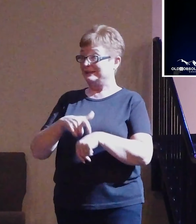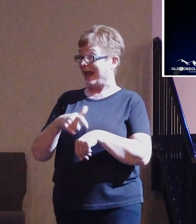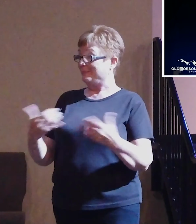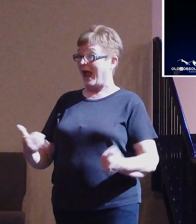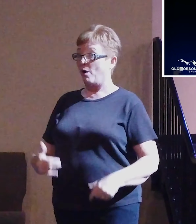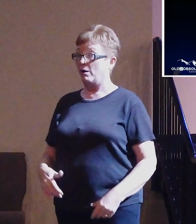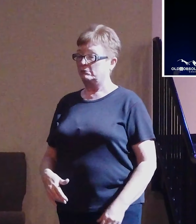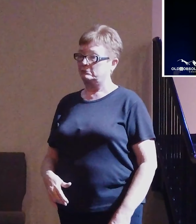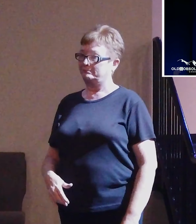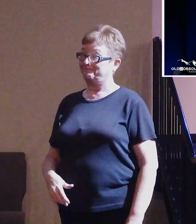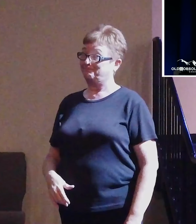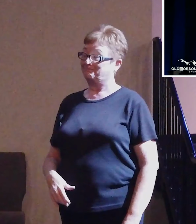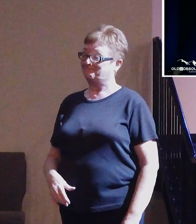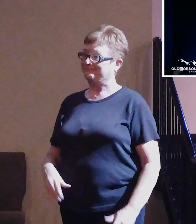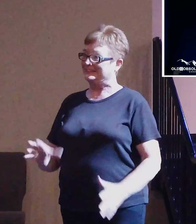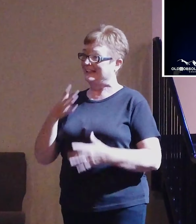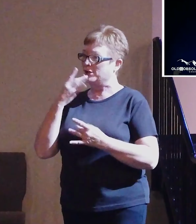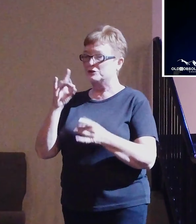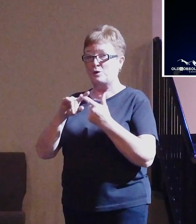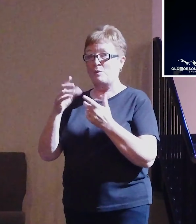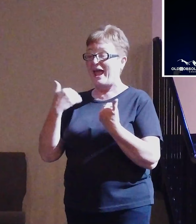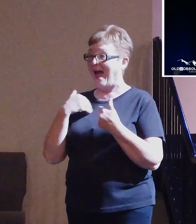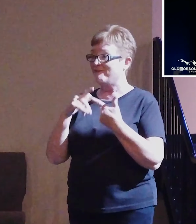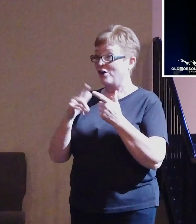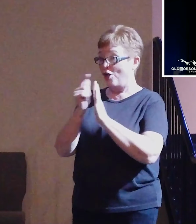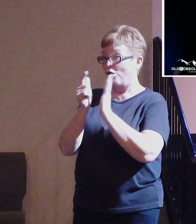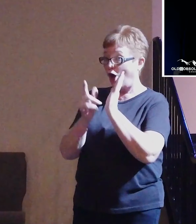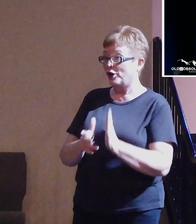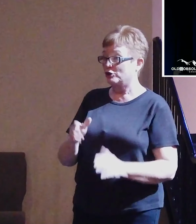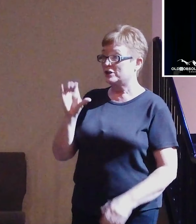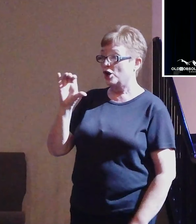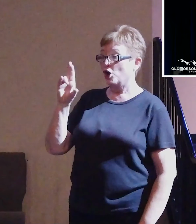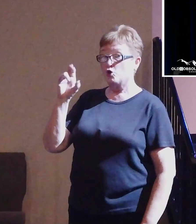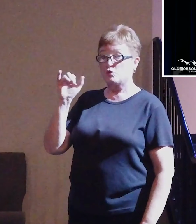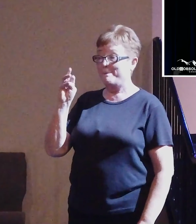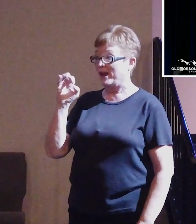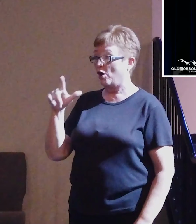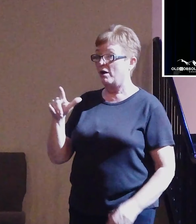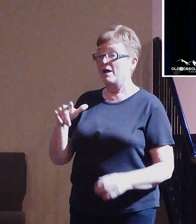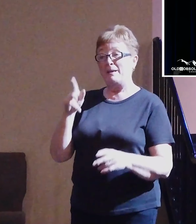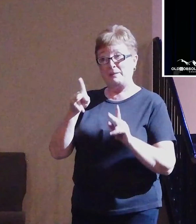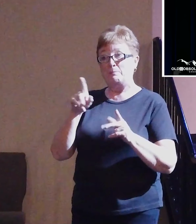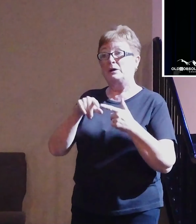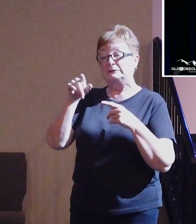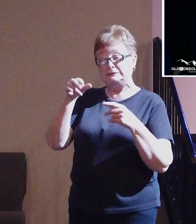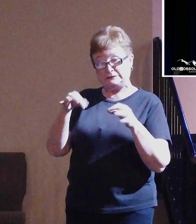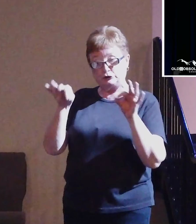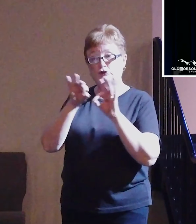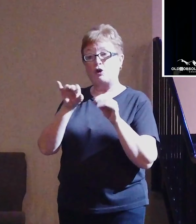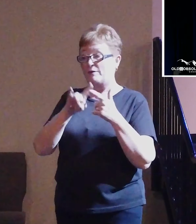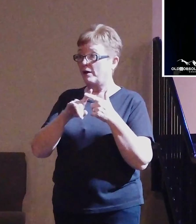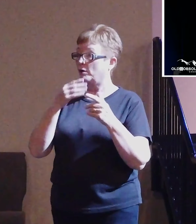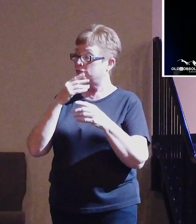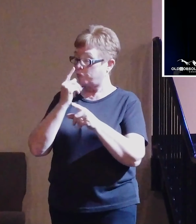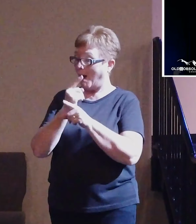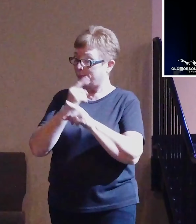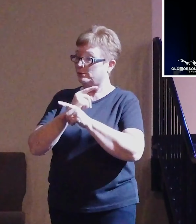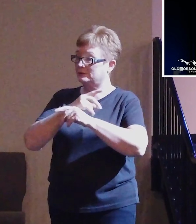You know, it's interesting. We have criminal lawyers and we're, you we understand that people deserve a proper defense.